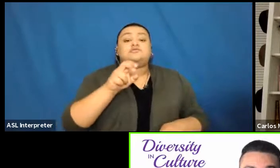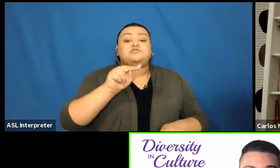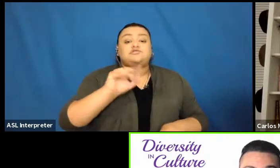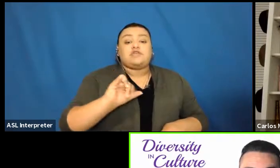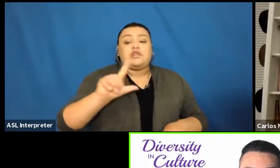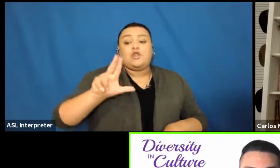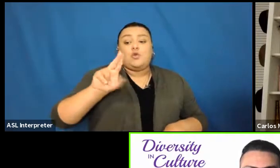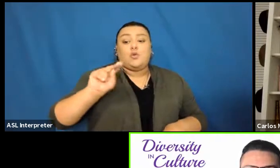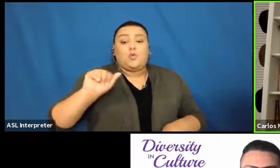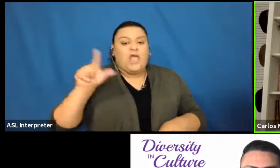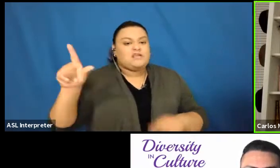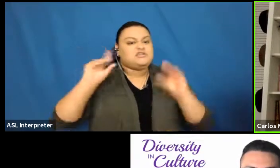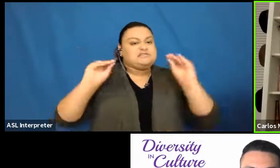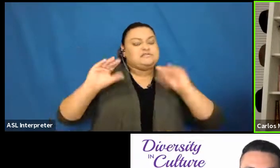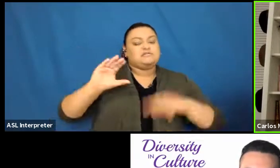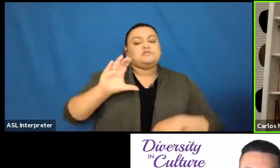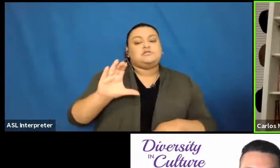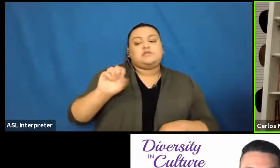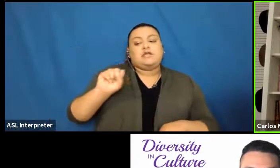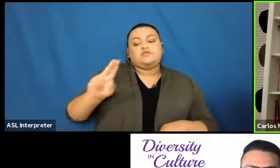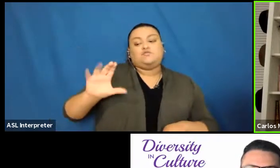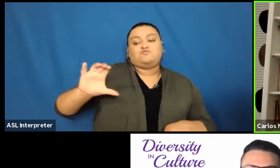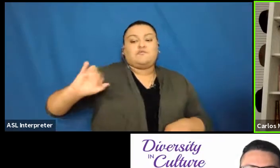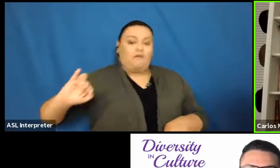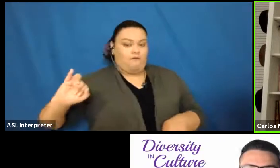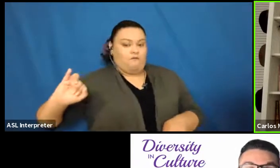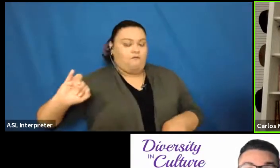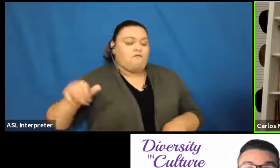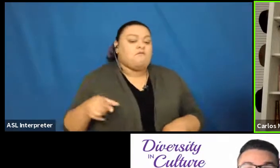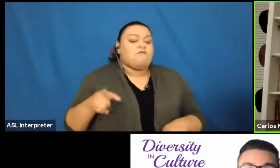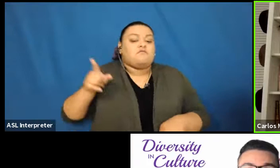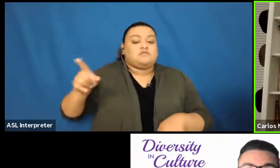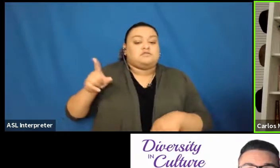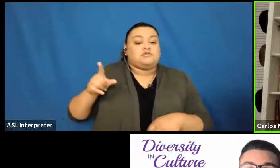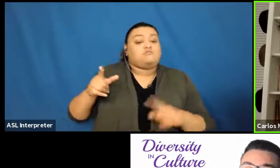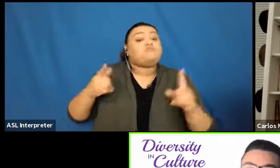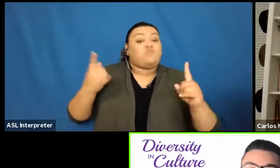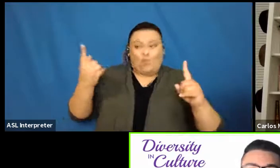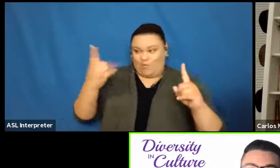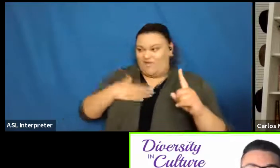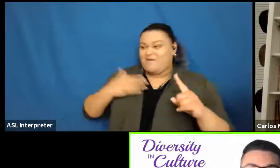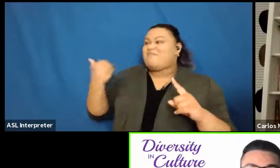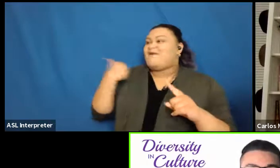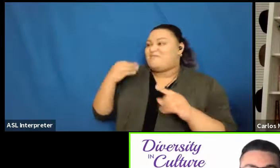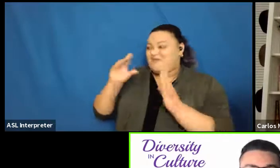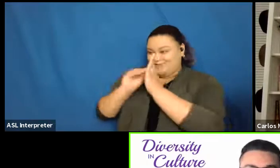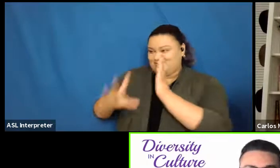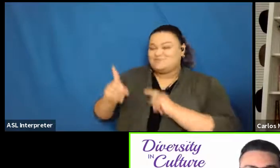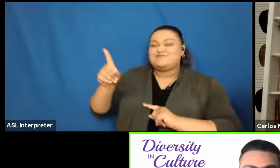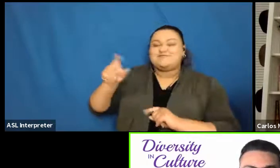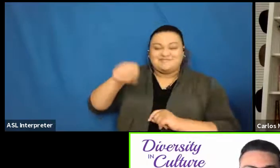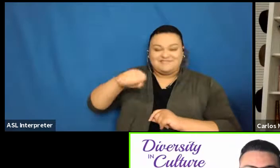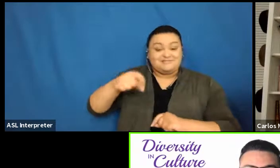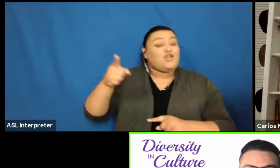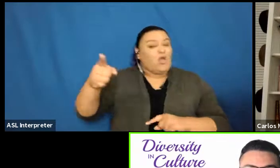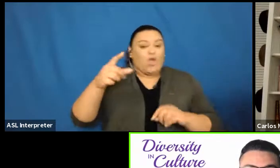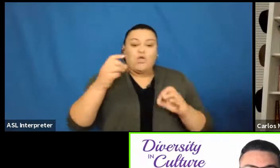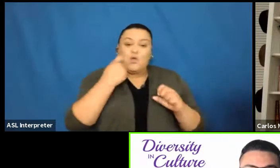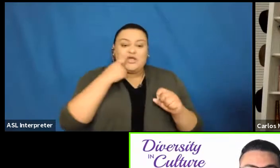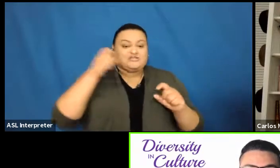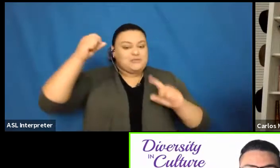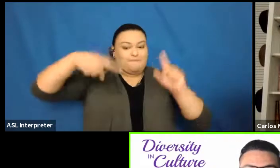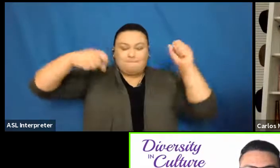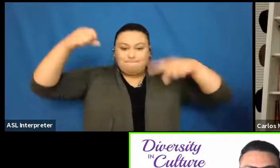State Channel Islands. Yes. She's one of my former students. There you go. You're just going around sparking these minds. So